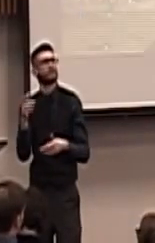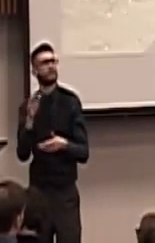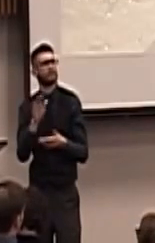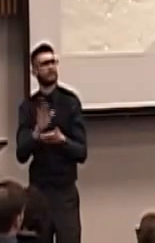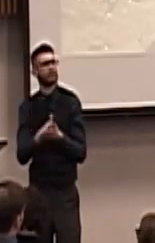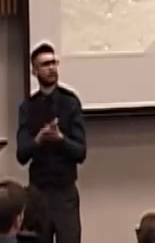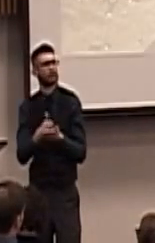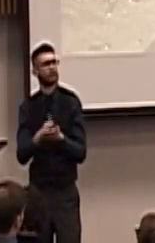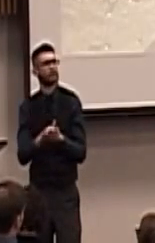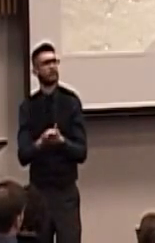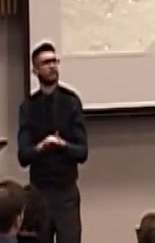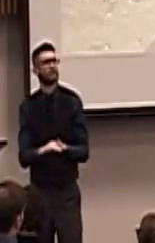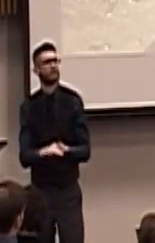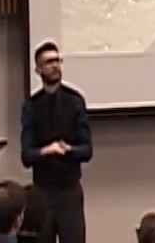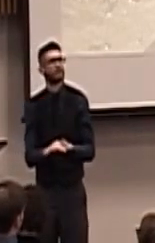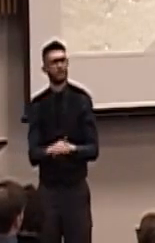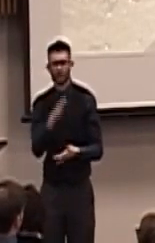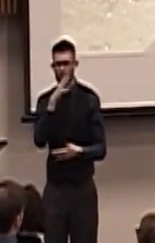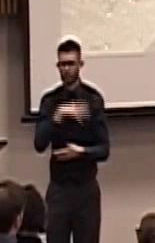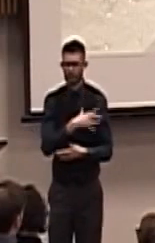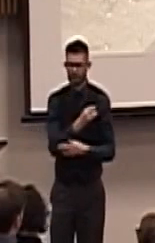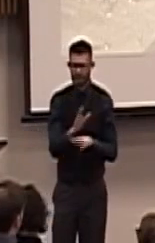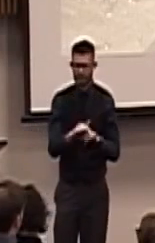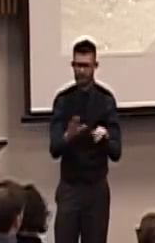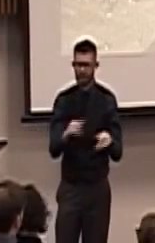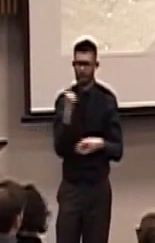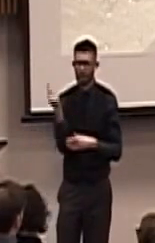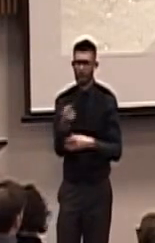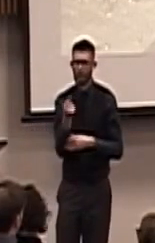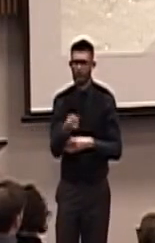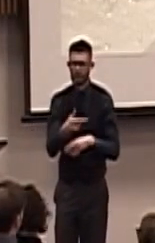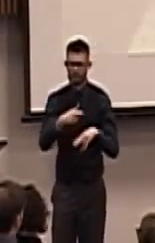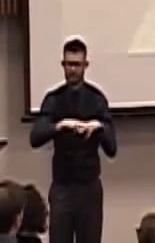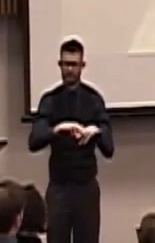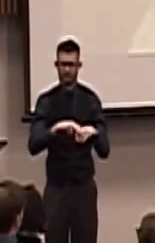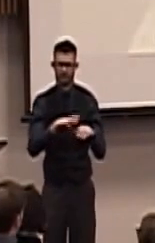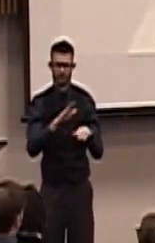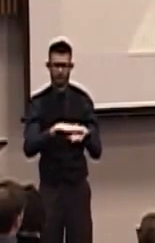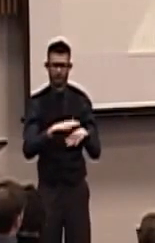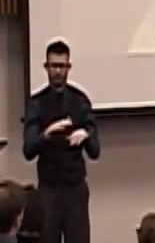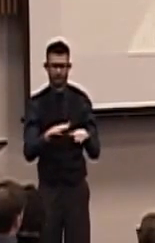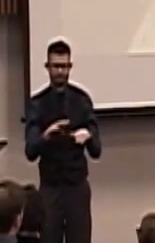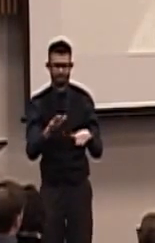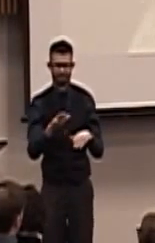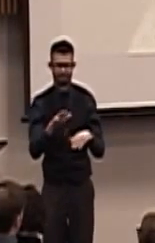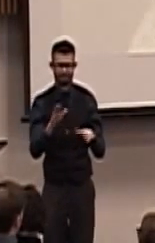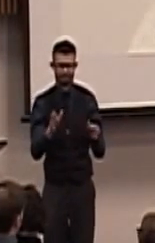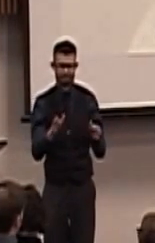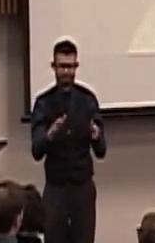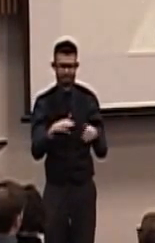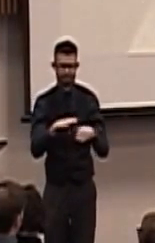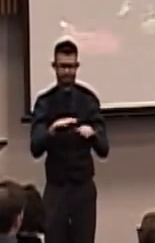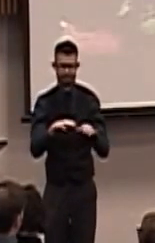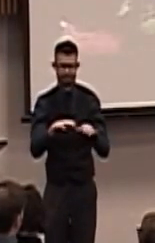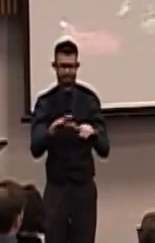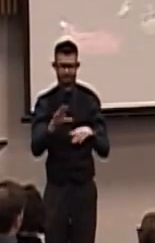Women and kids always sit on mats on the ground. Sometimes the men do too.